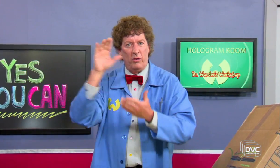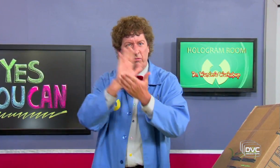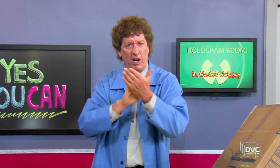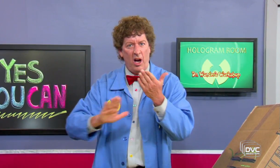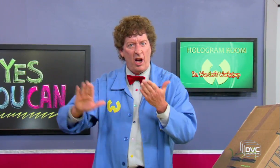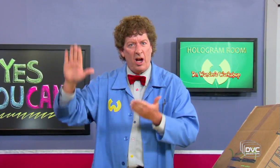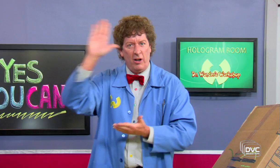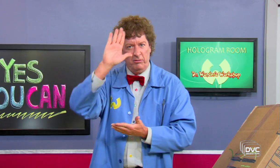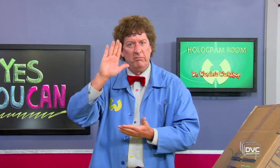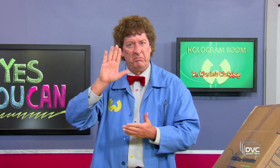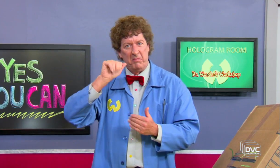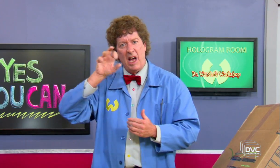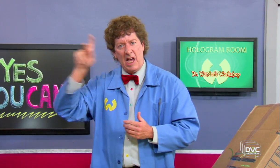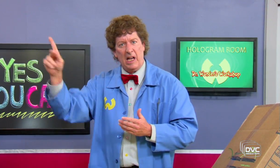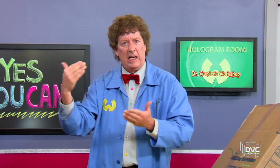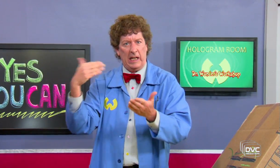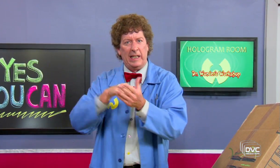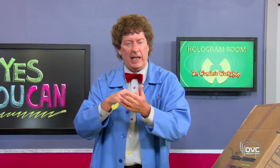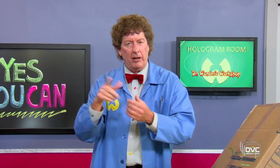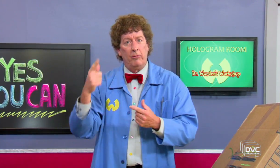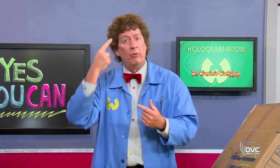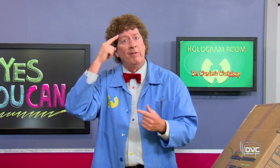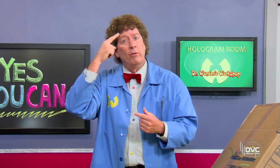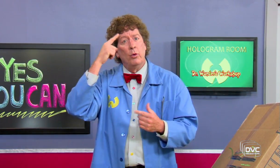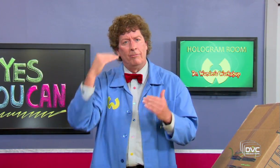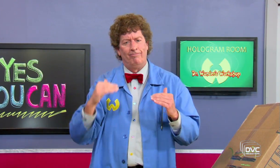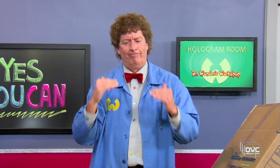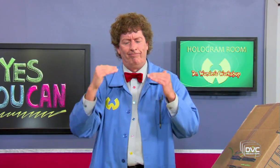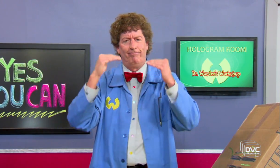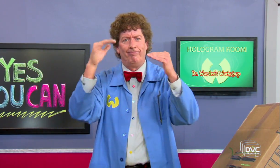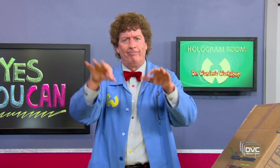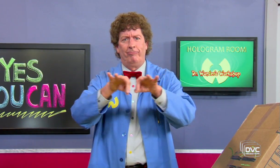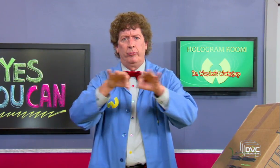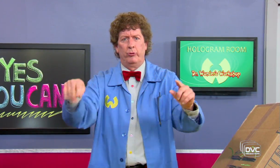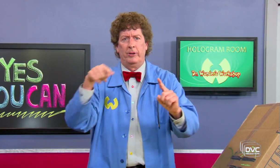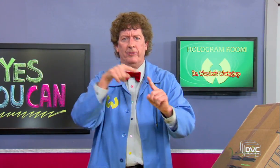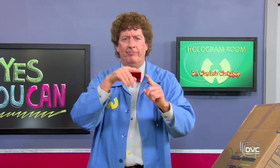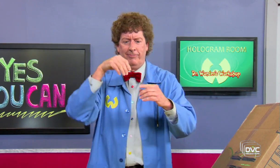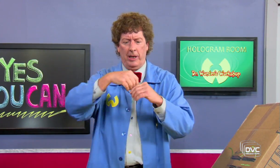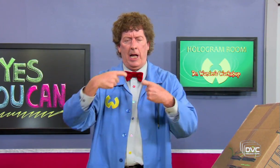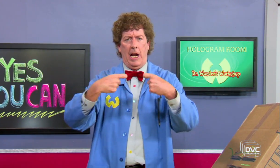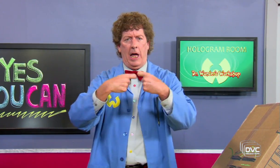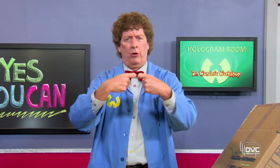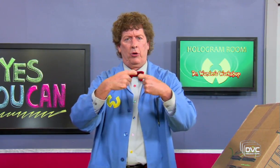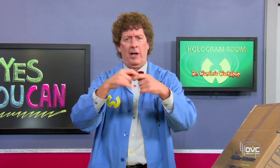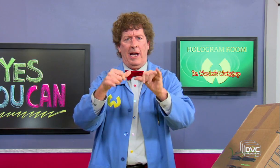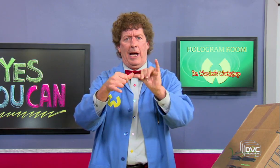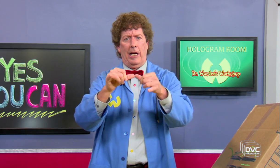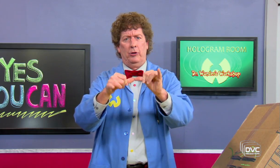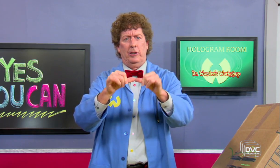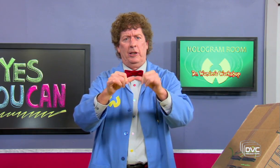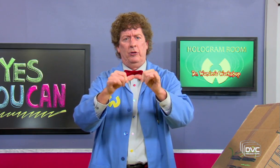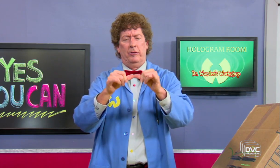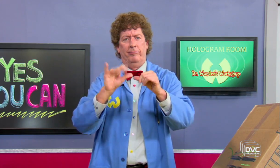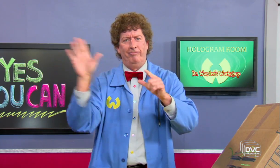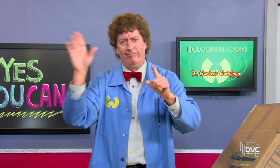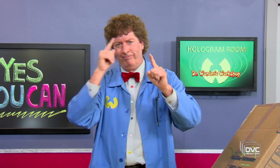Well, he has decided to go back to college and get an advanced degree in electrical engineering. That's his